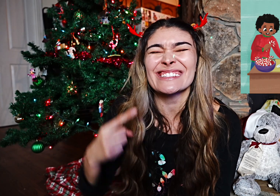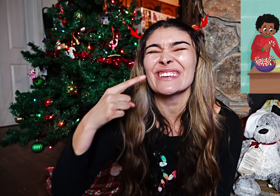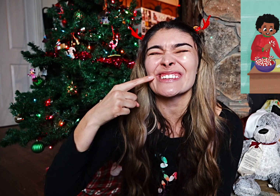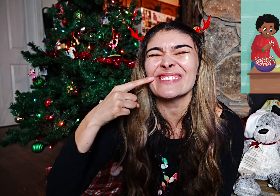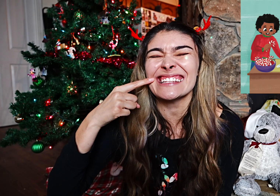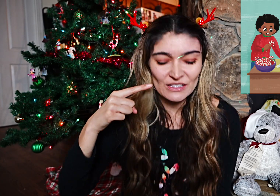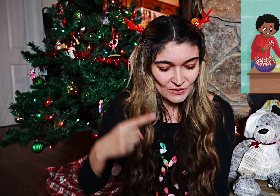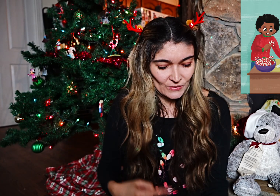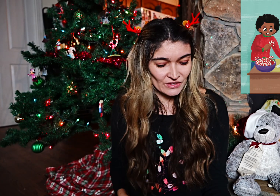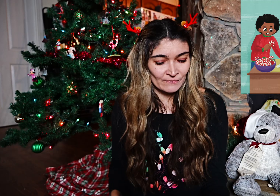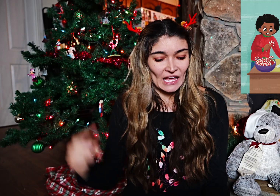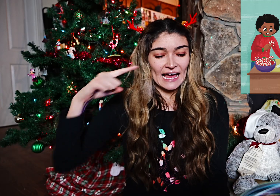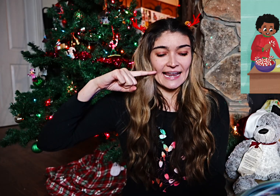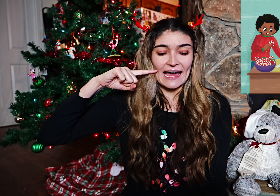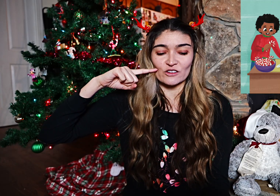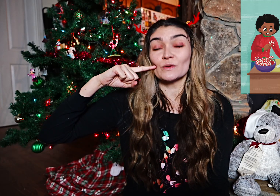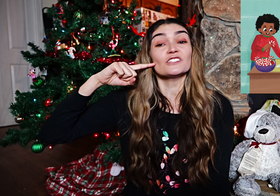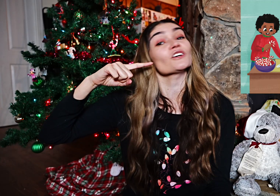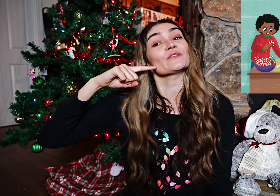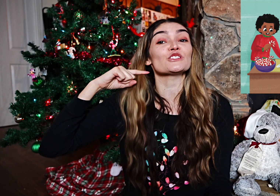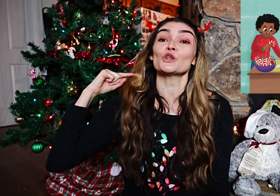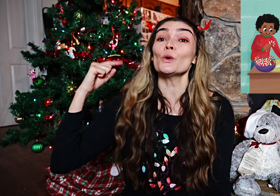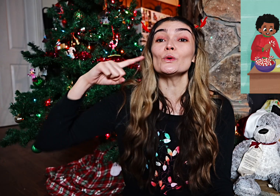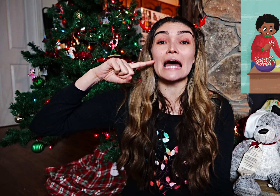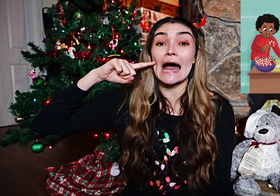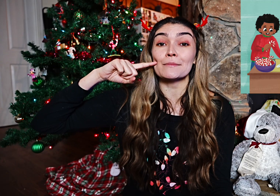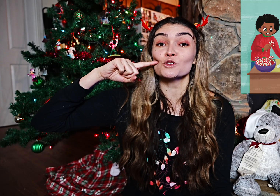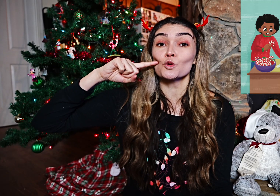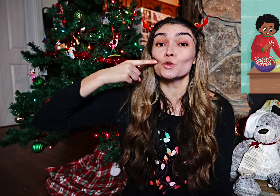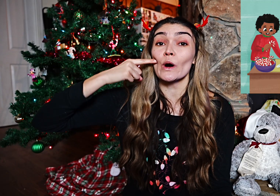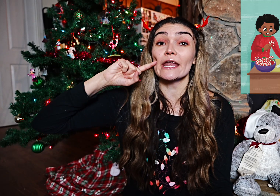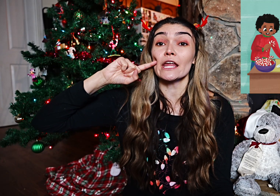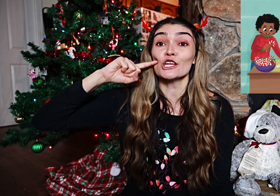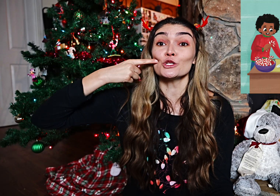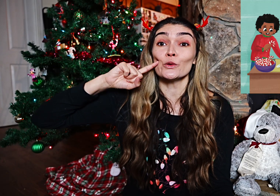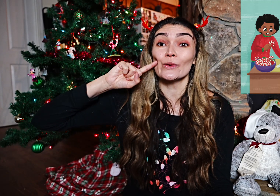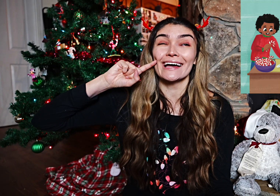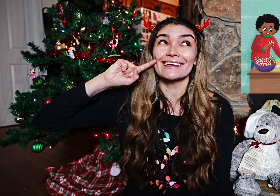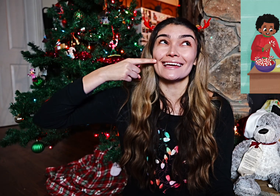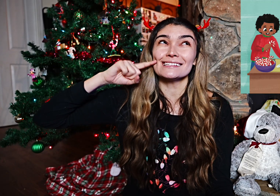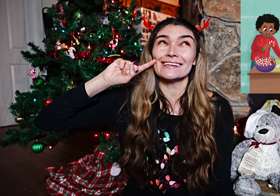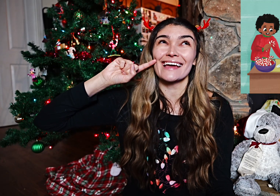to your sweet tooth. And now twist your wrist 2 times. 1, 2, candy.